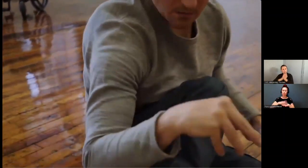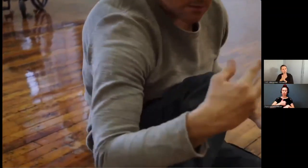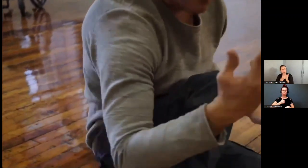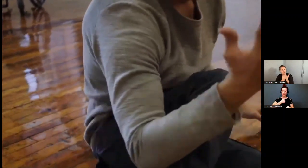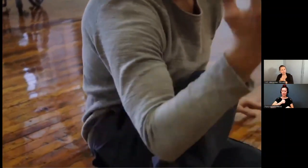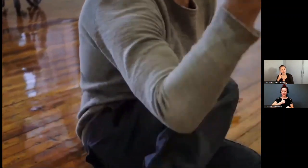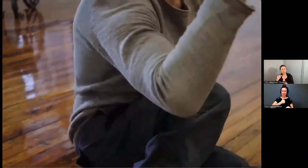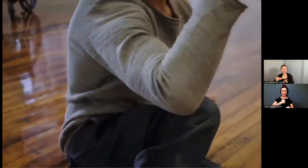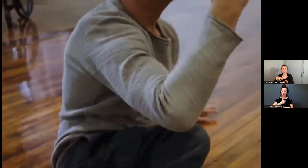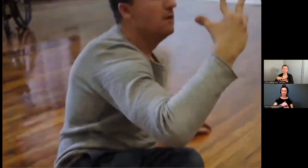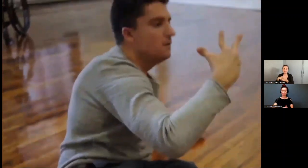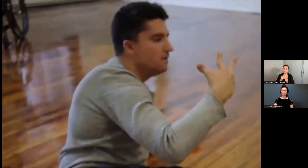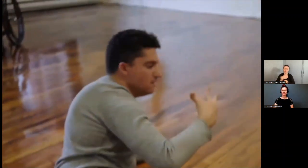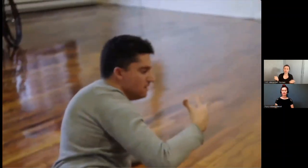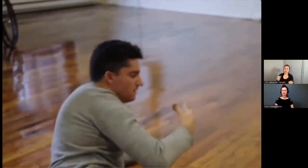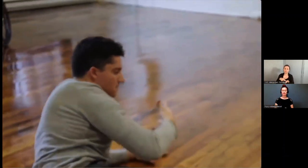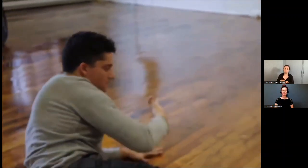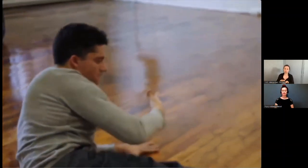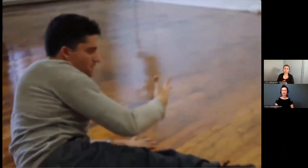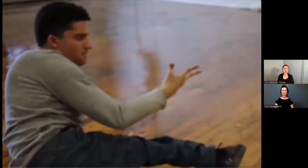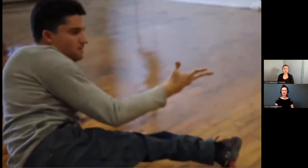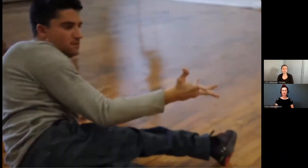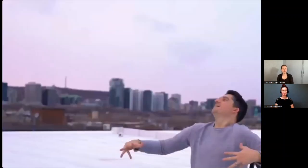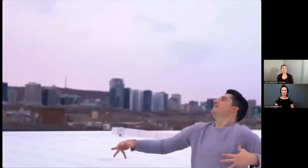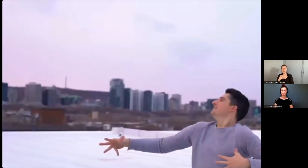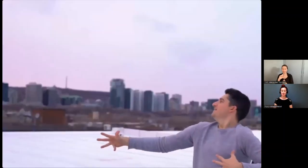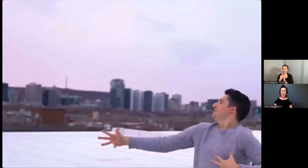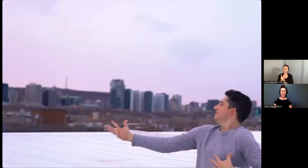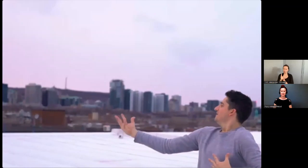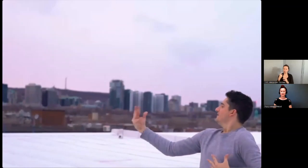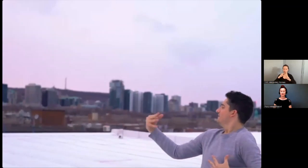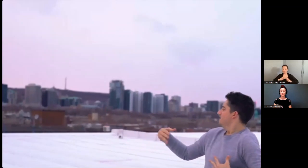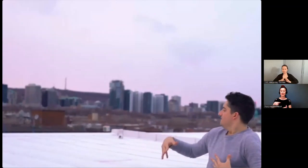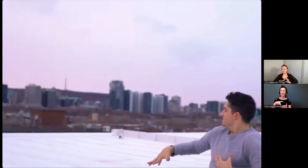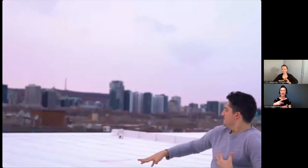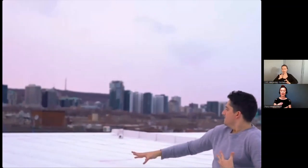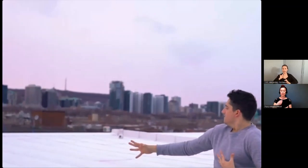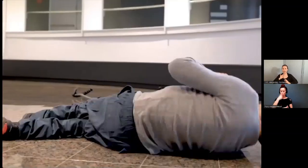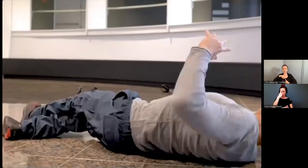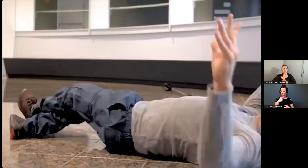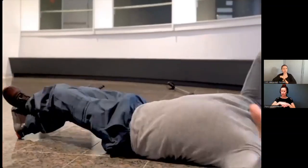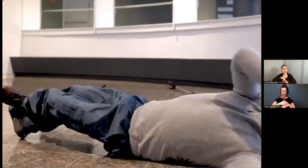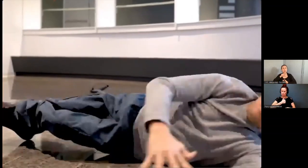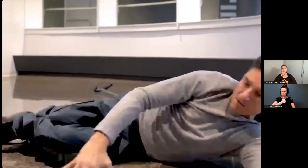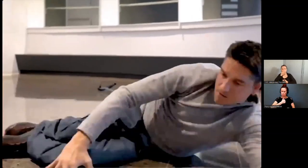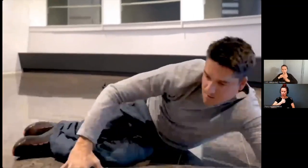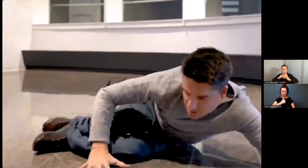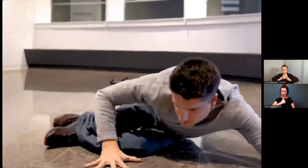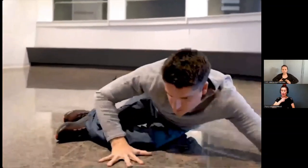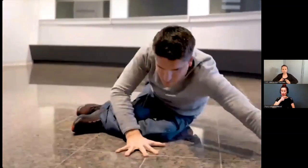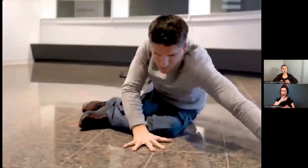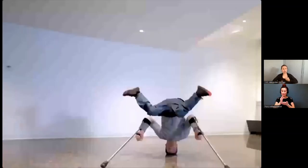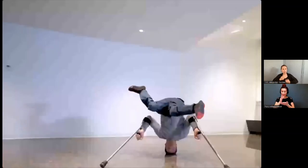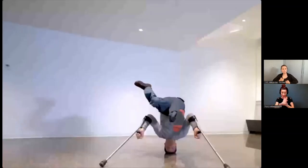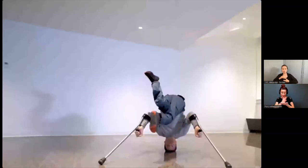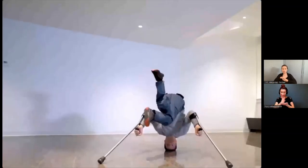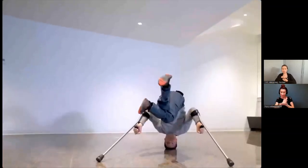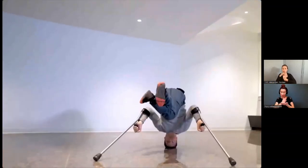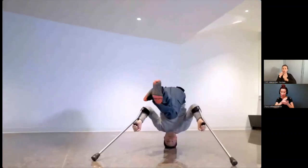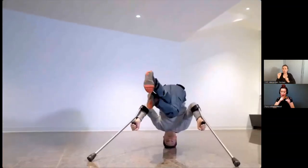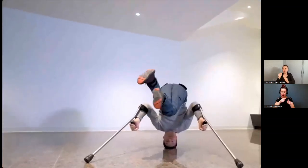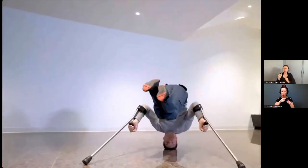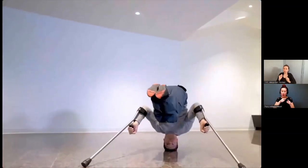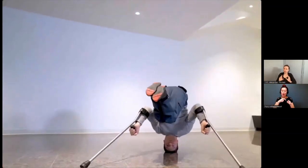vulnerable. And it is in those moments that we discover and expand our true physical, emotional, and spiritual